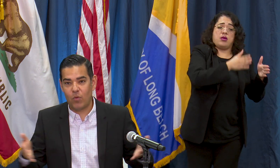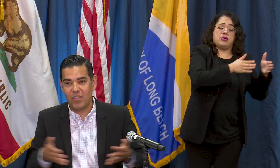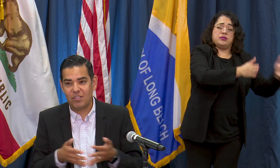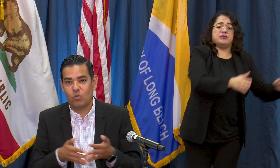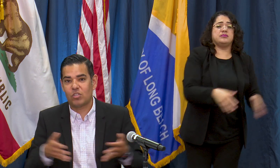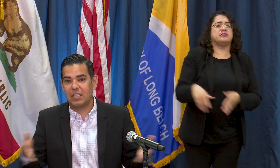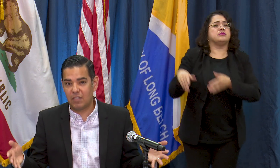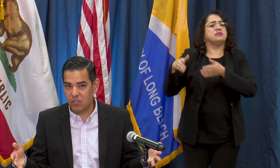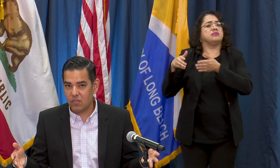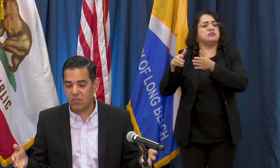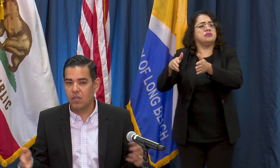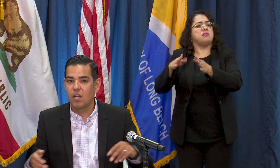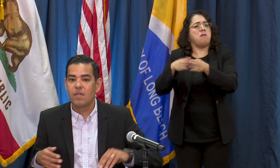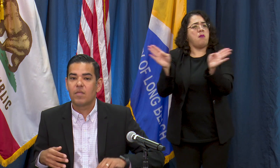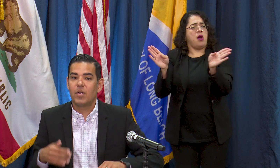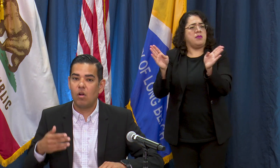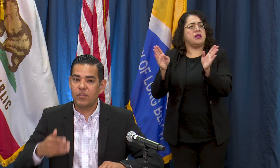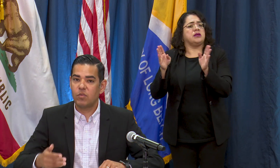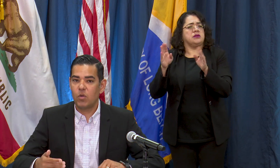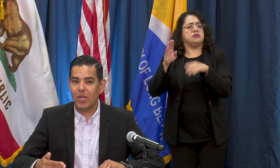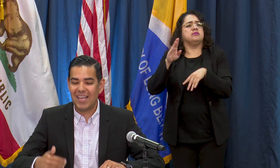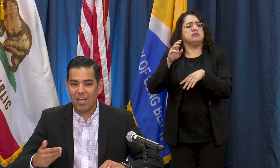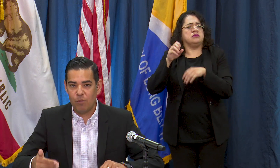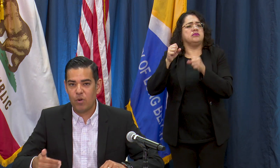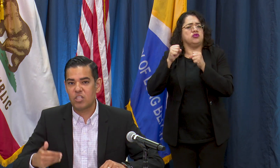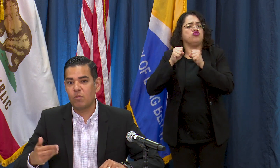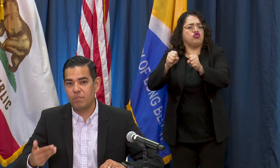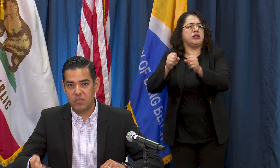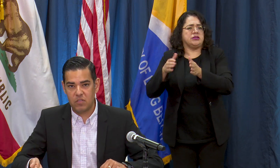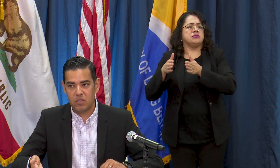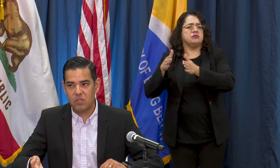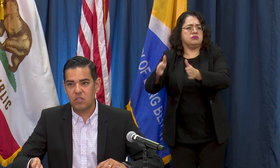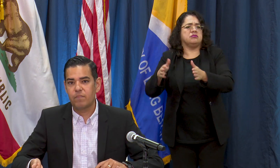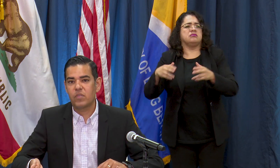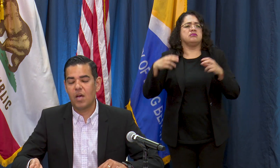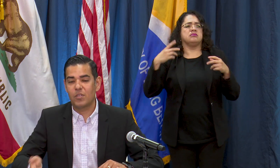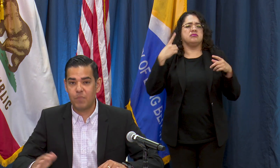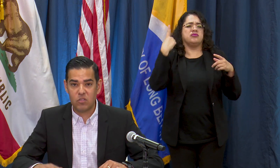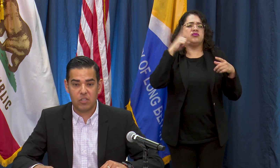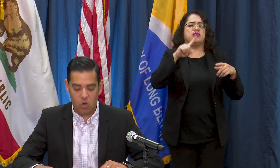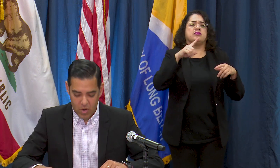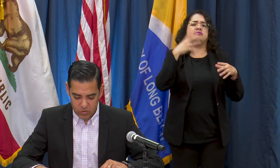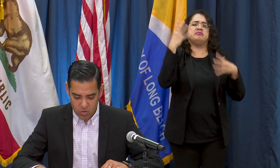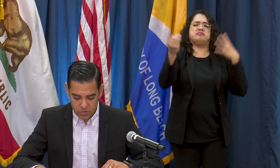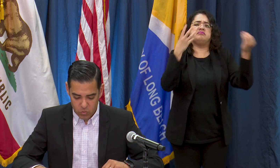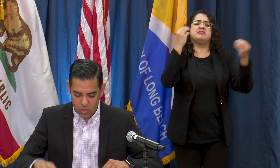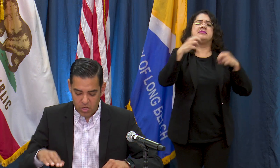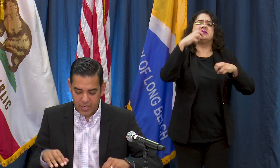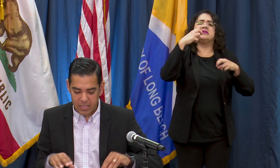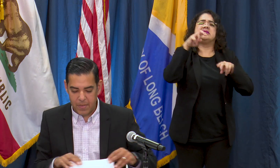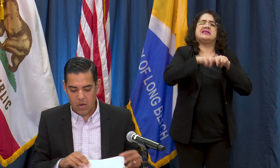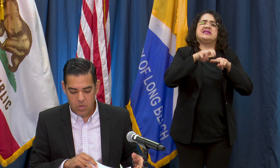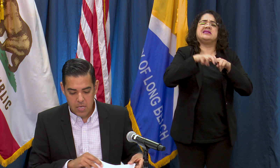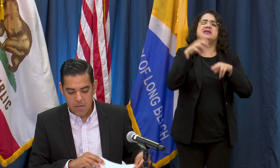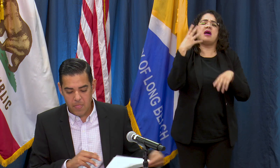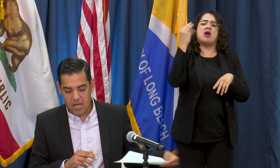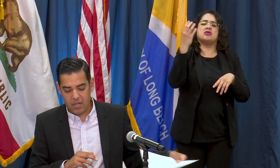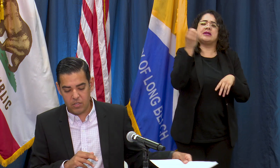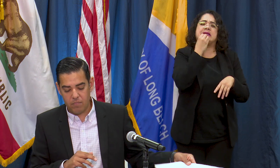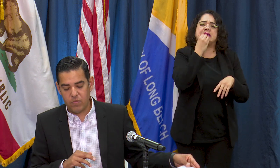around in a way that's socially distanced, but also in a way to help our small businesses, especially our restaurants. So we're talking